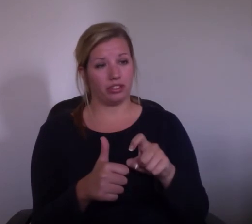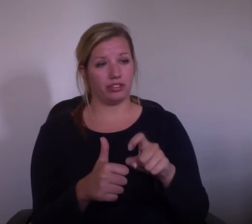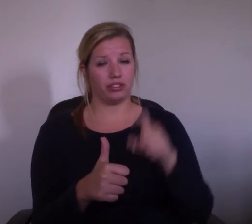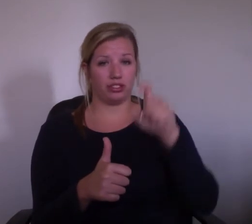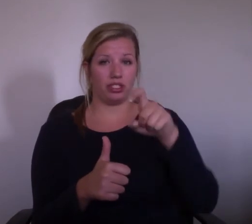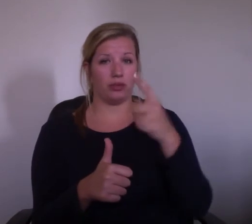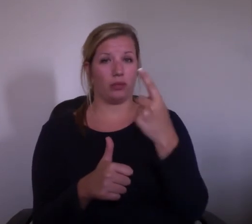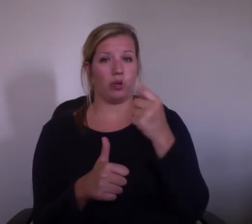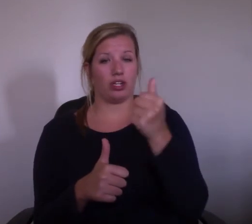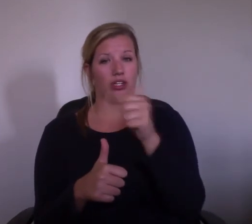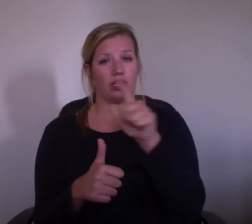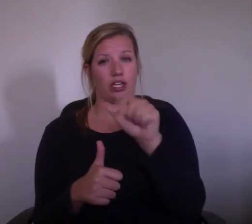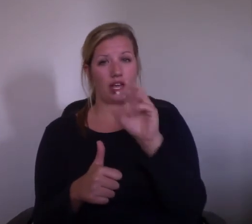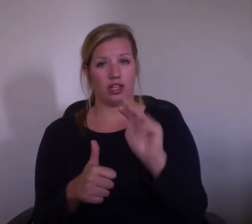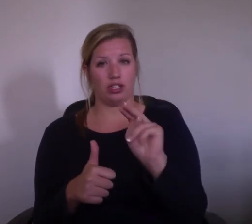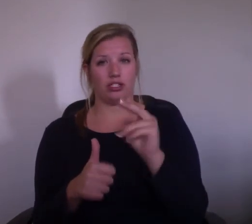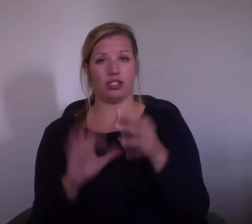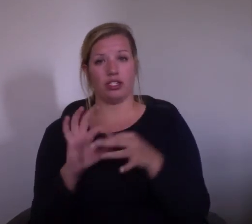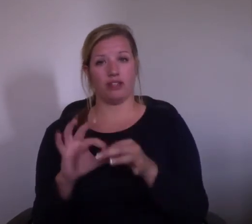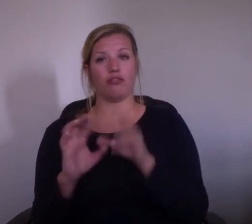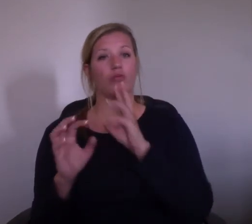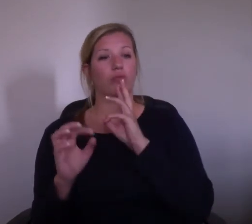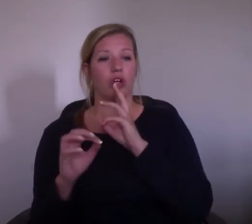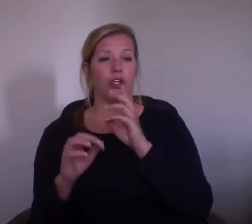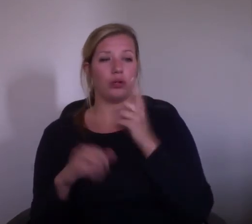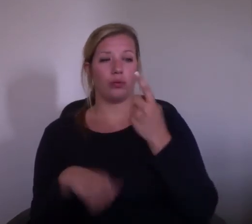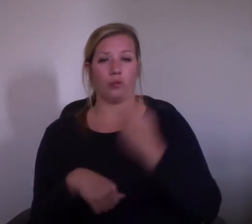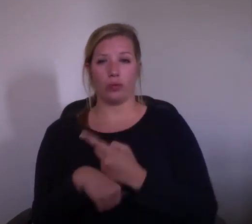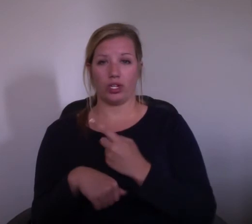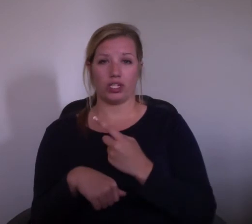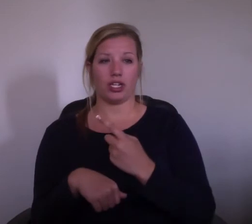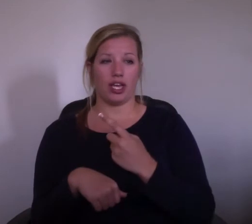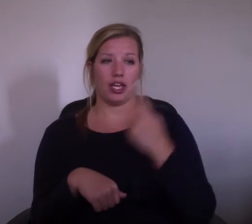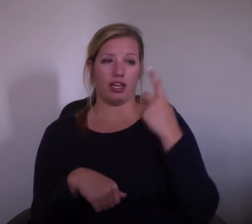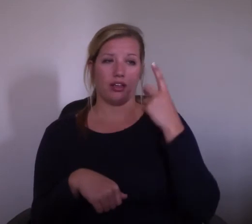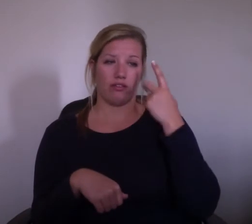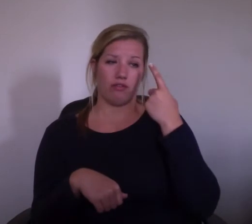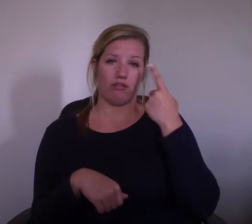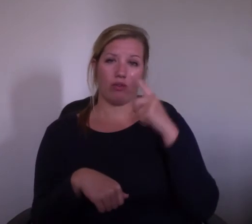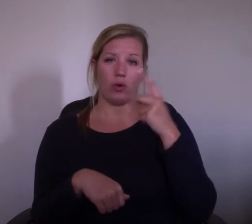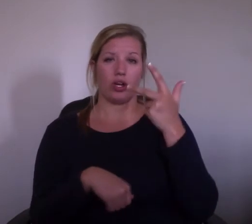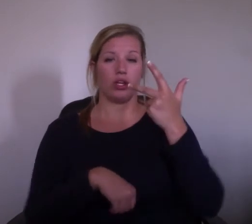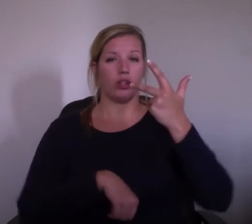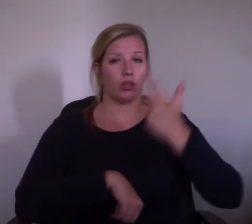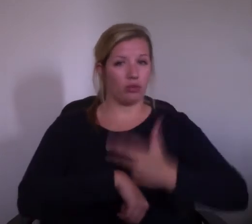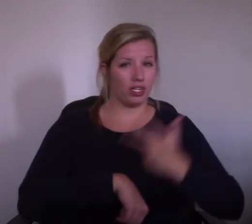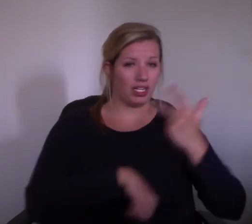water per person per day for at least 3 days. This is for both drinking and